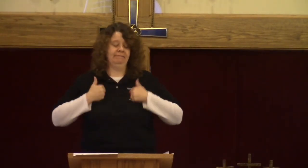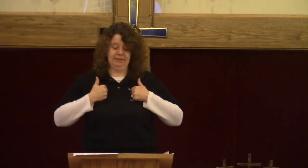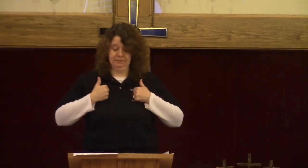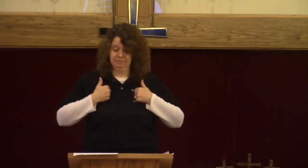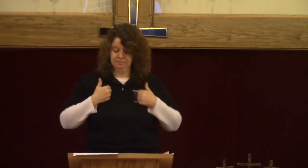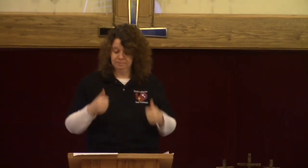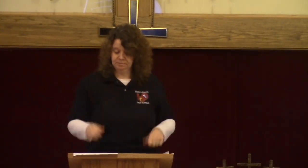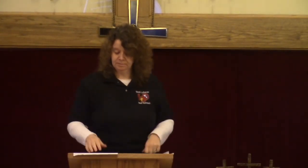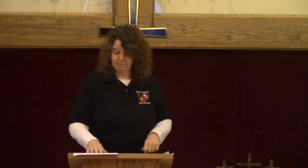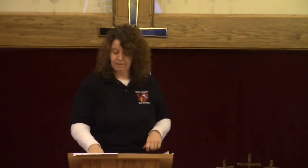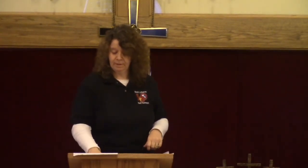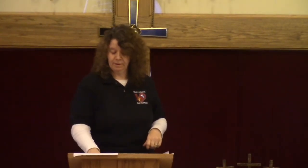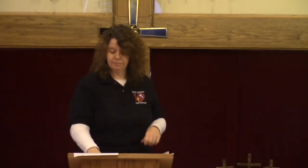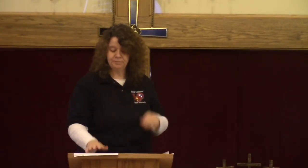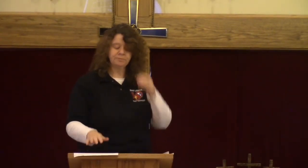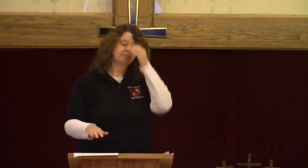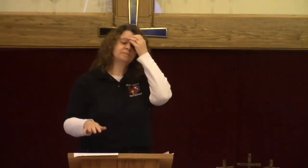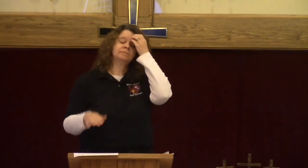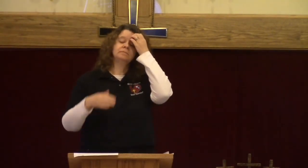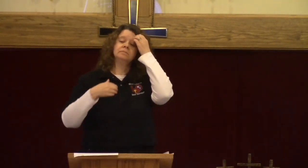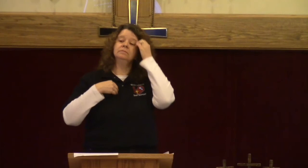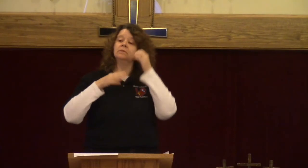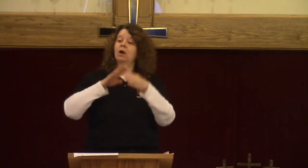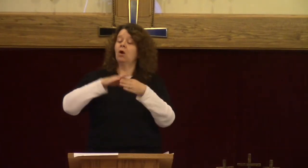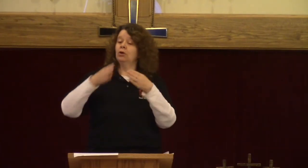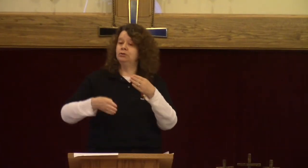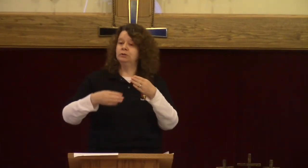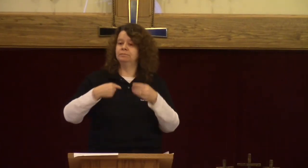living. Wow.